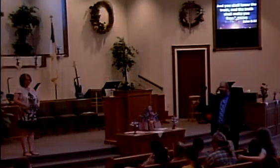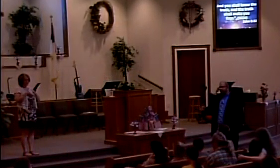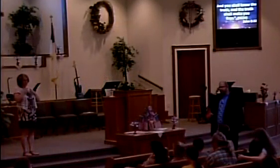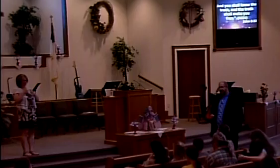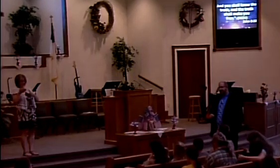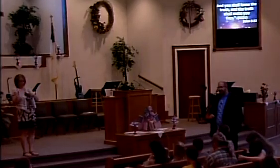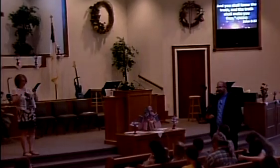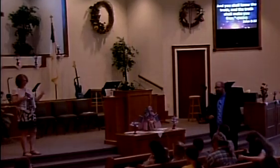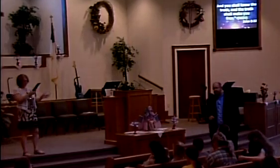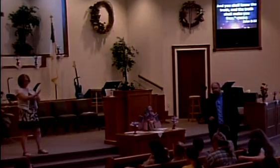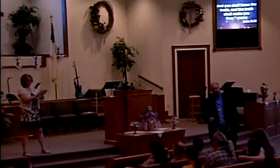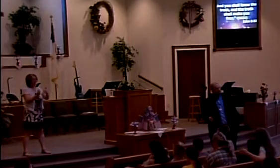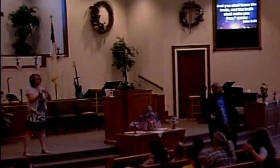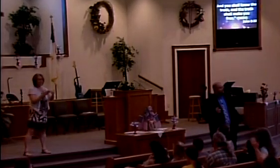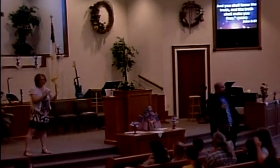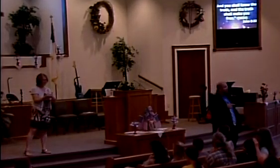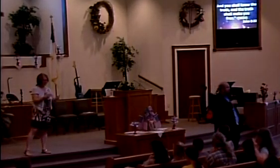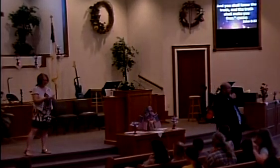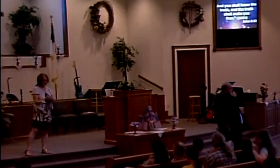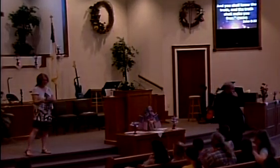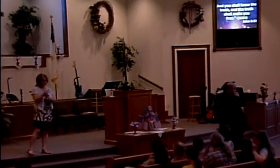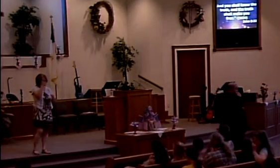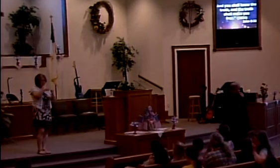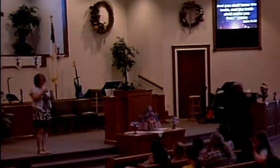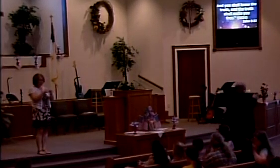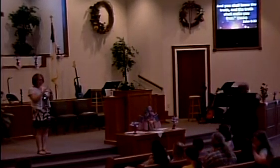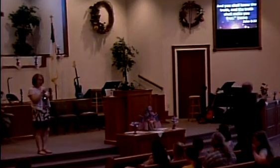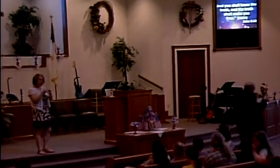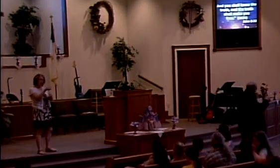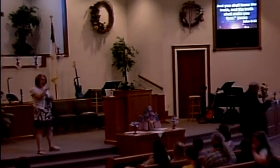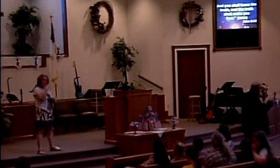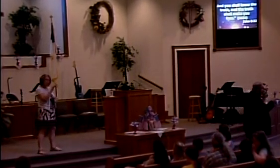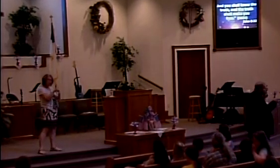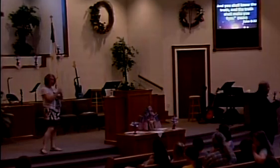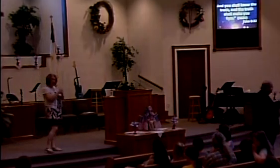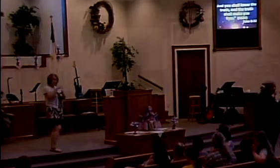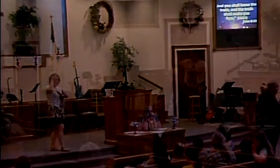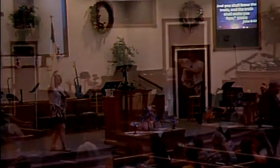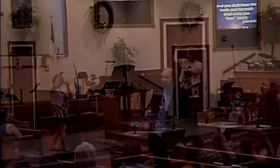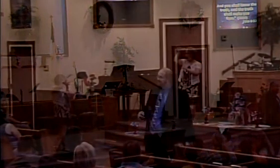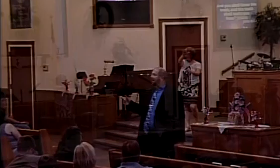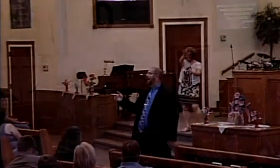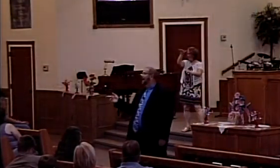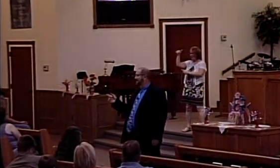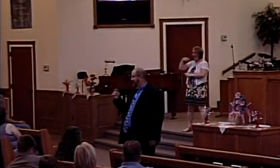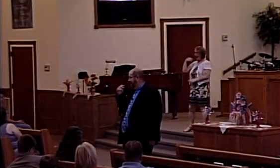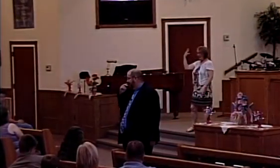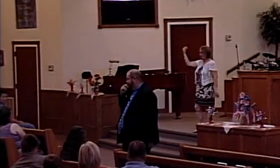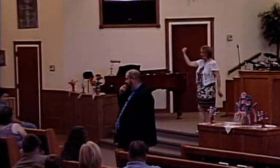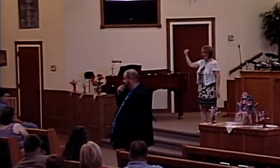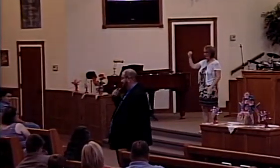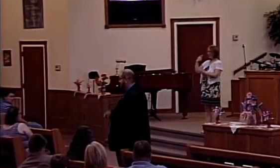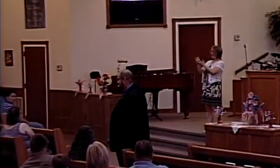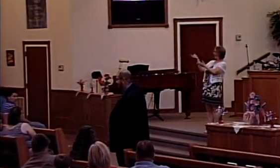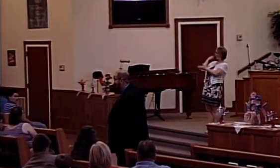and any other way. Remember the story I was telling you about the drone a couple weeks ago that I got? I took it out last Sunday.